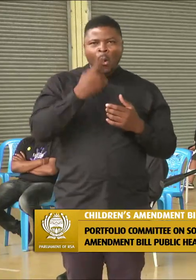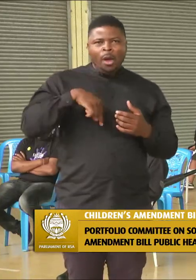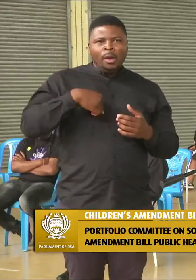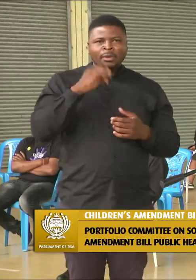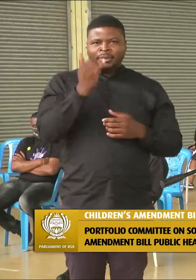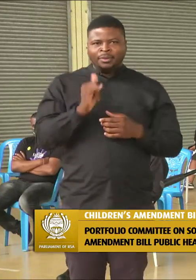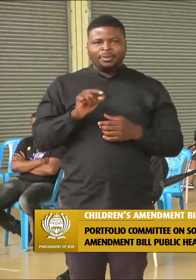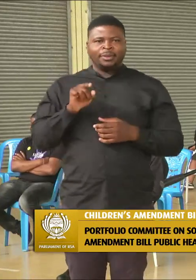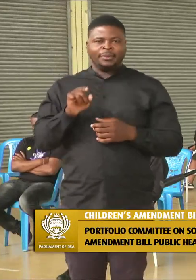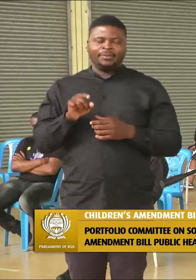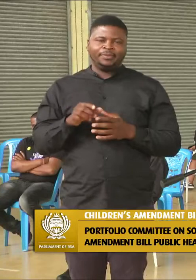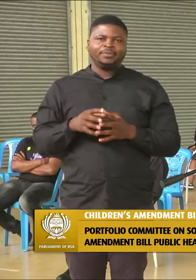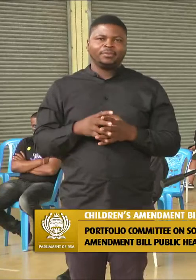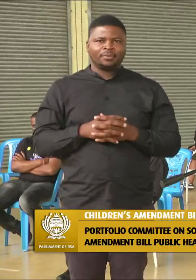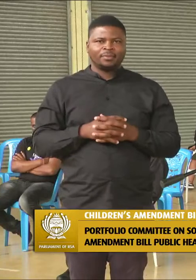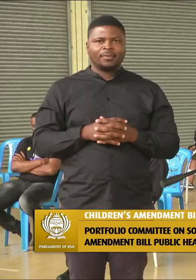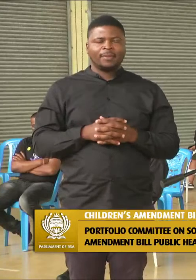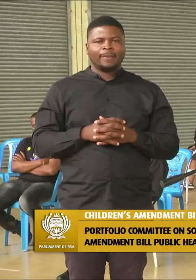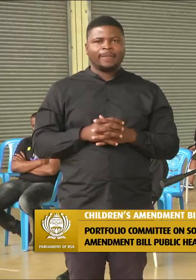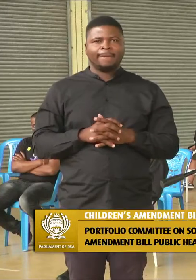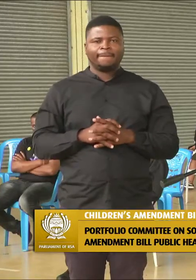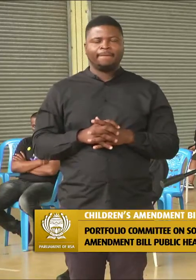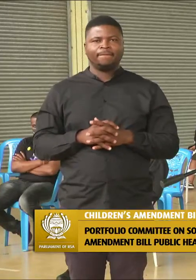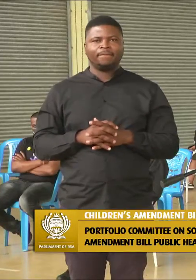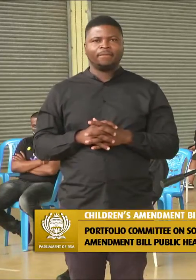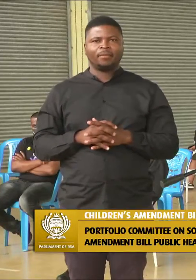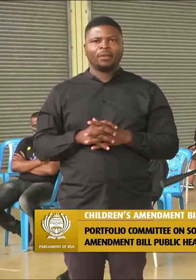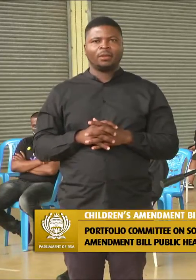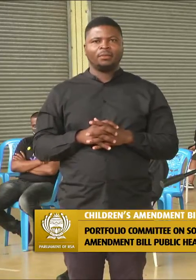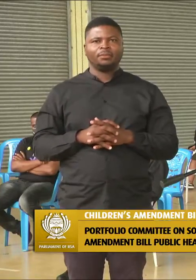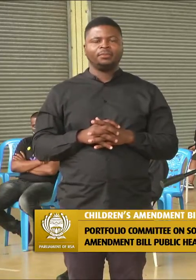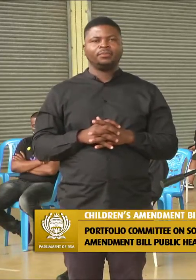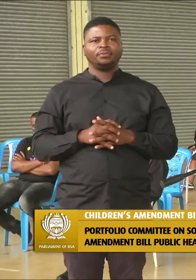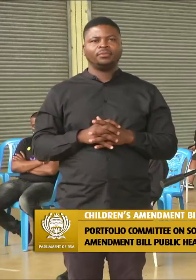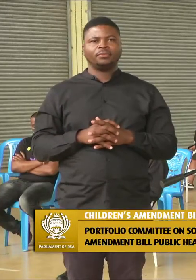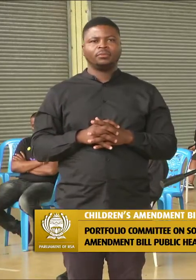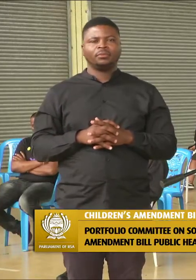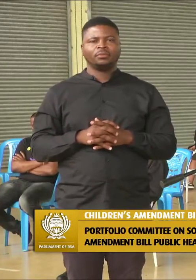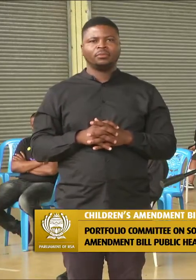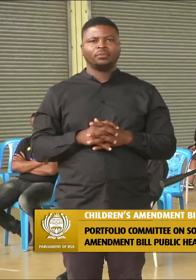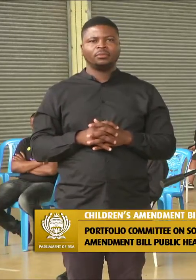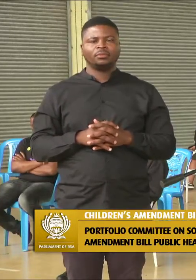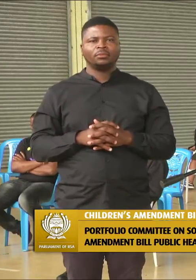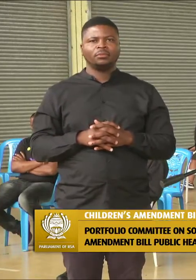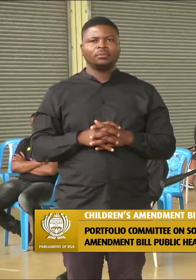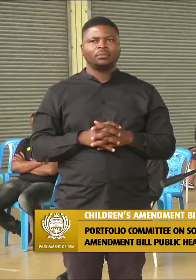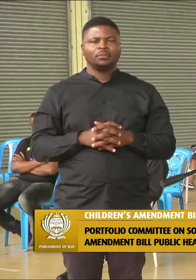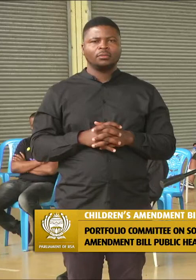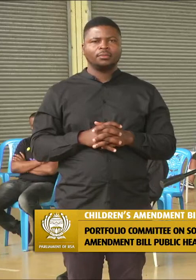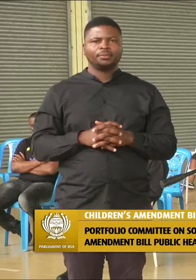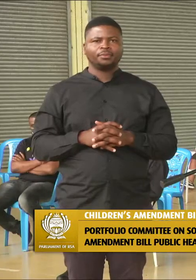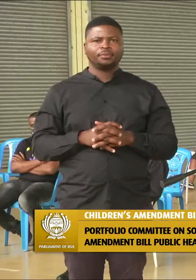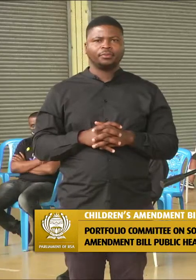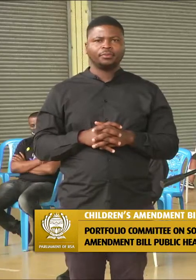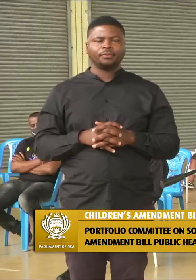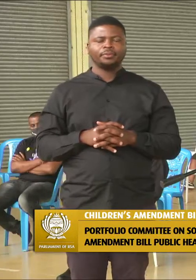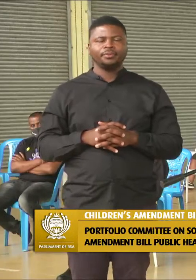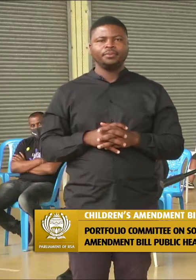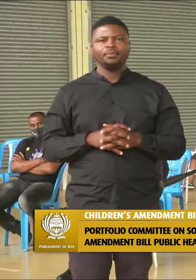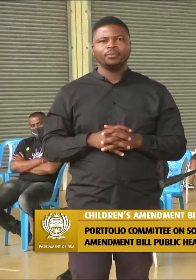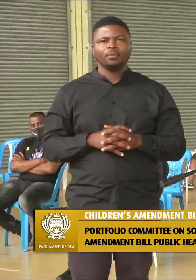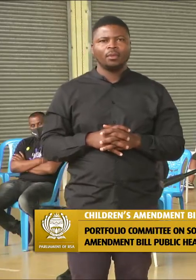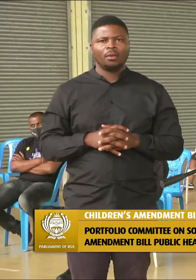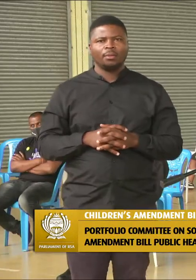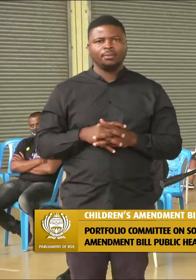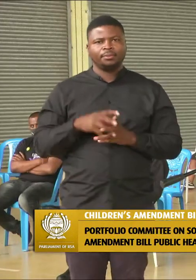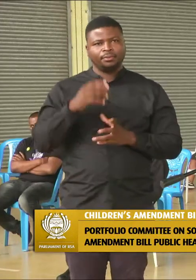of special distribution. We look at the area of how many NPOs were given the